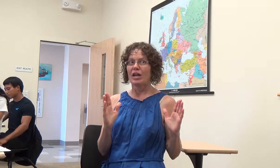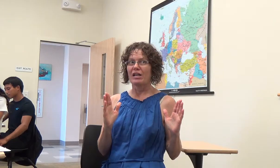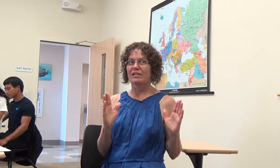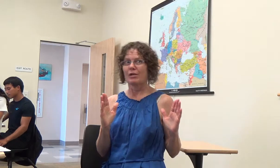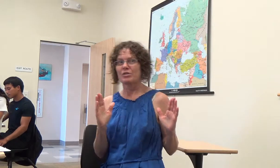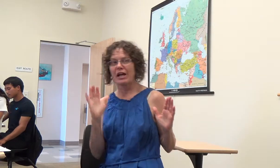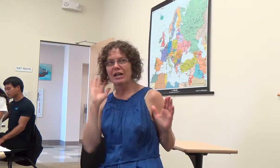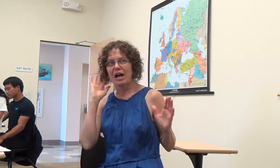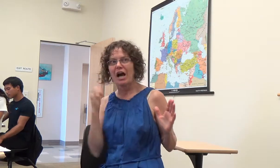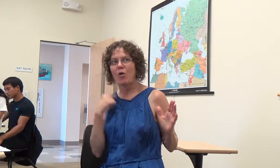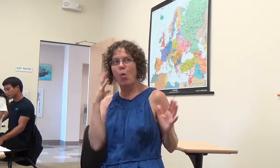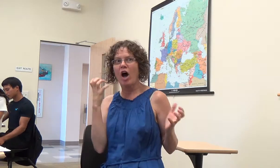Because I was like,